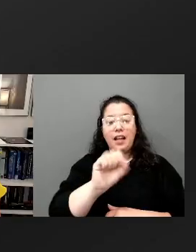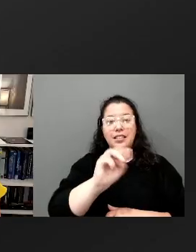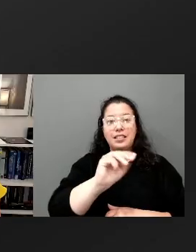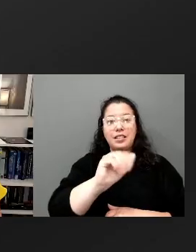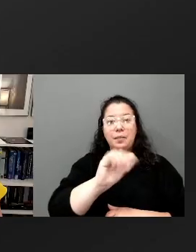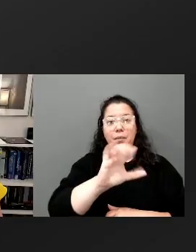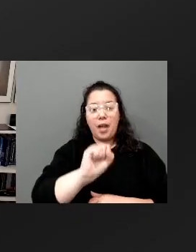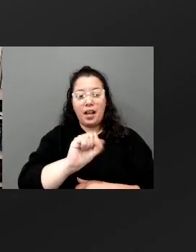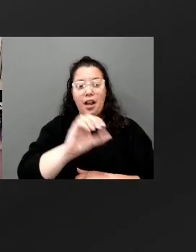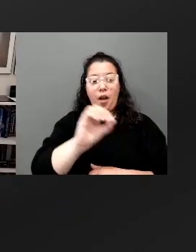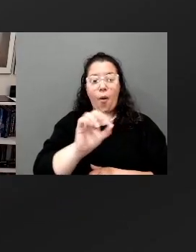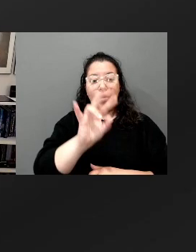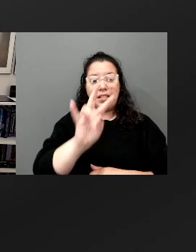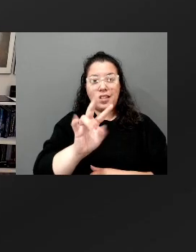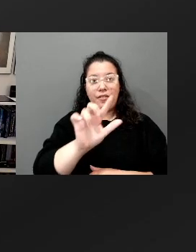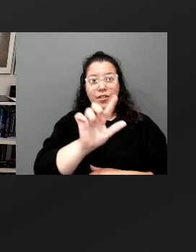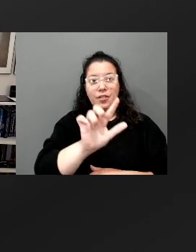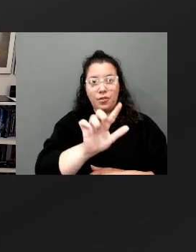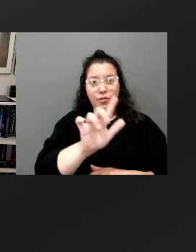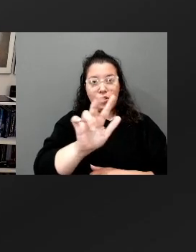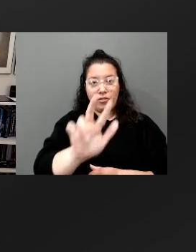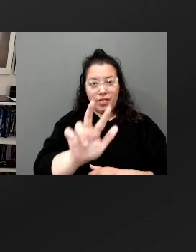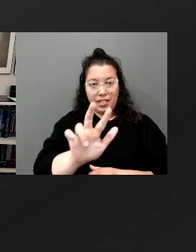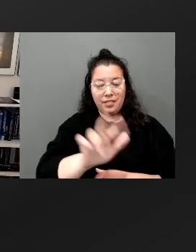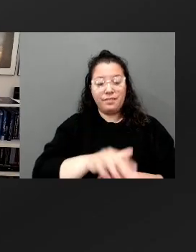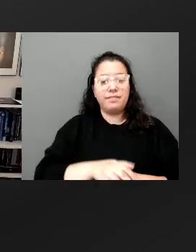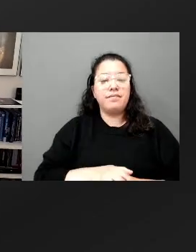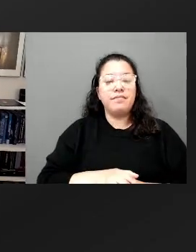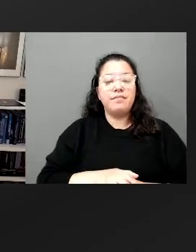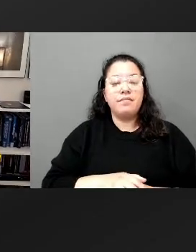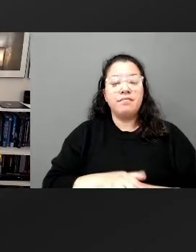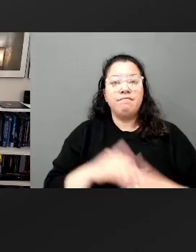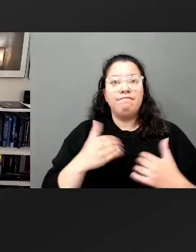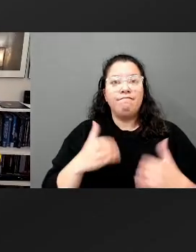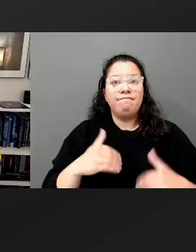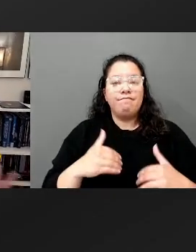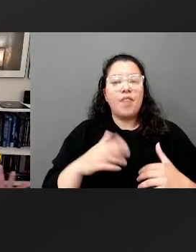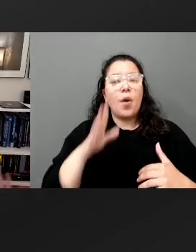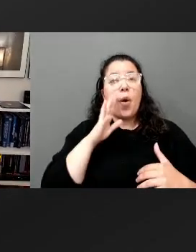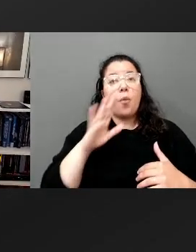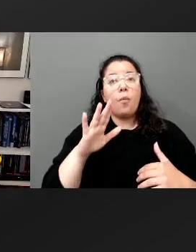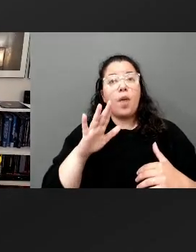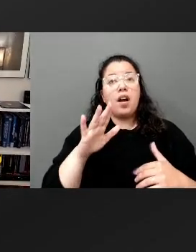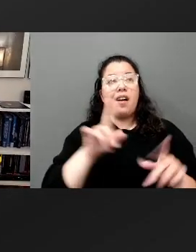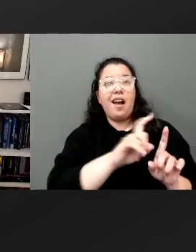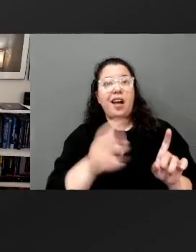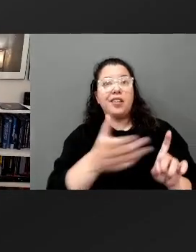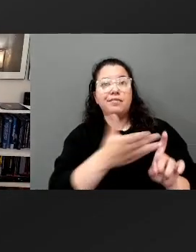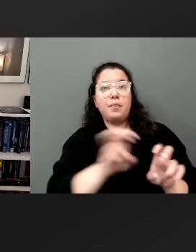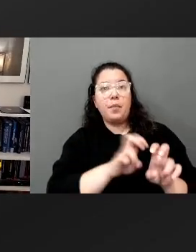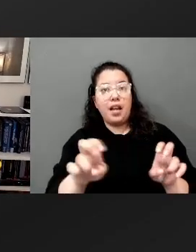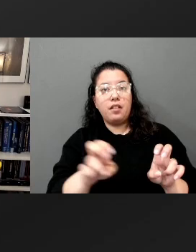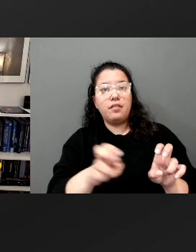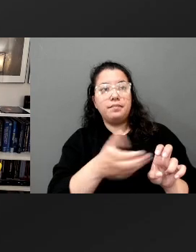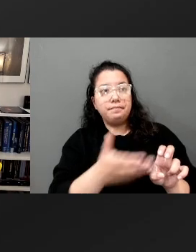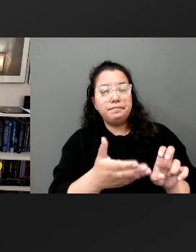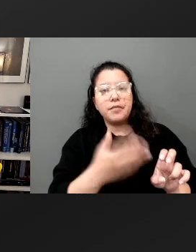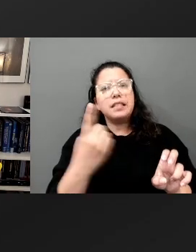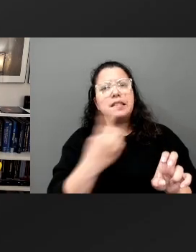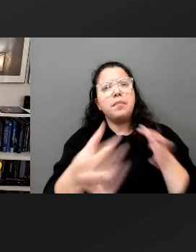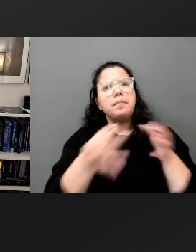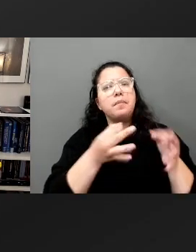0723. So I'm going to throw this out to all the speakers, and could someone tell the audience what we're looking at?